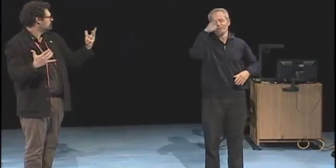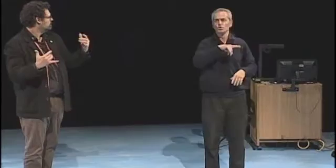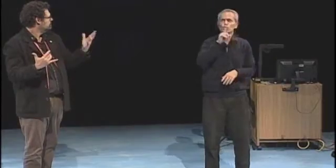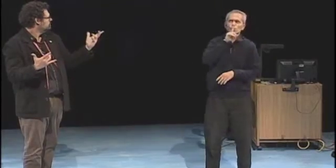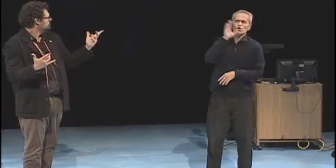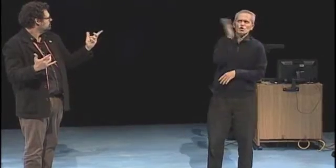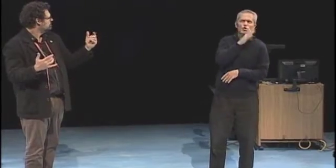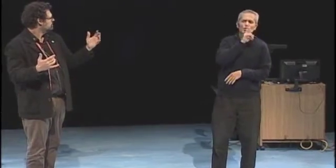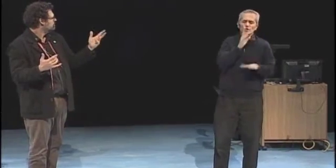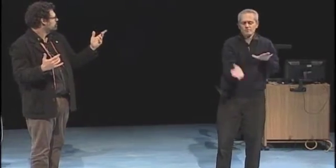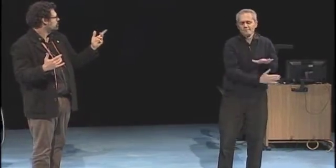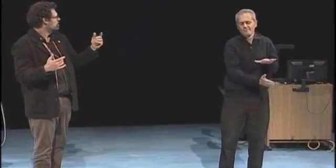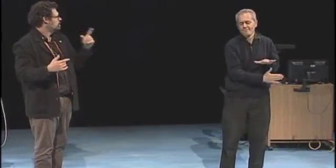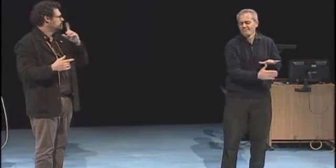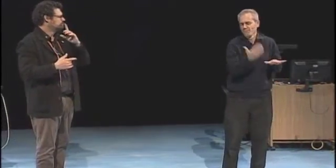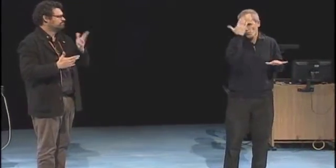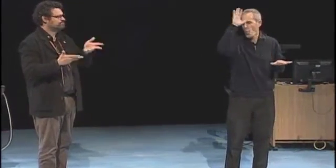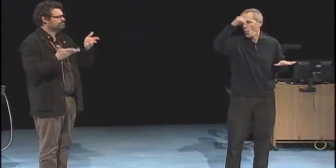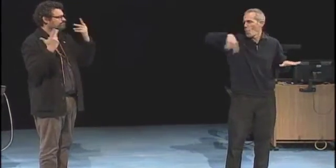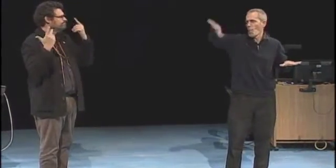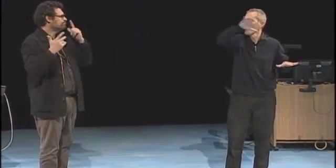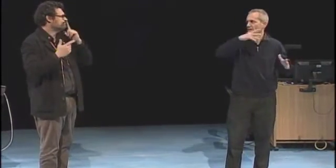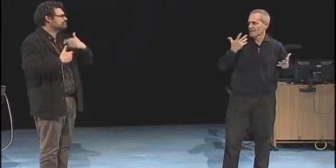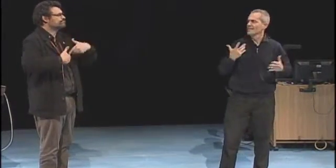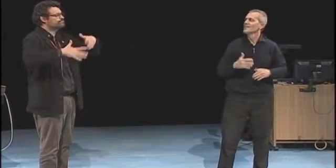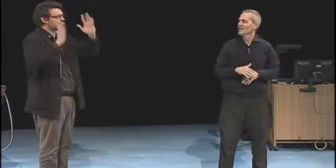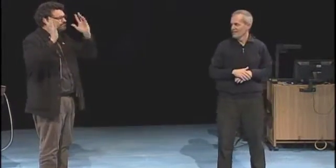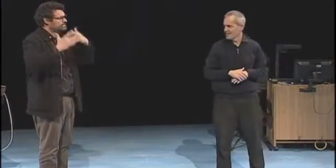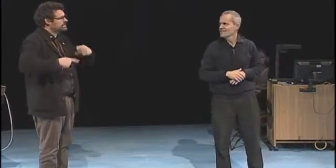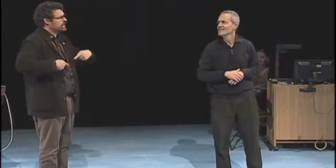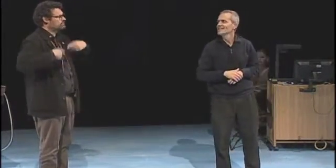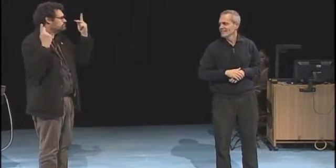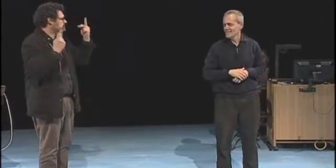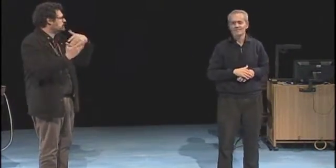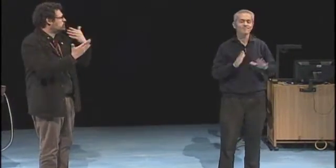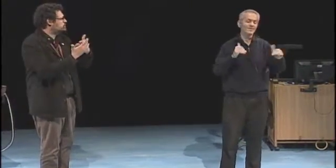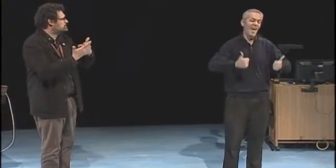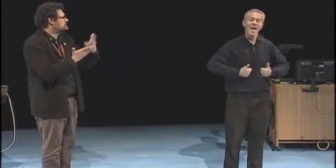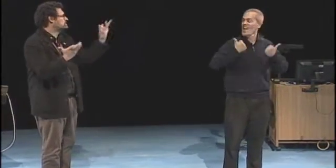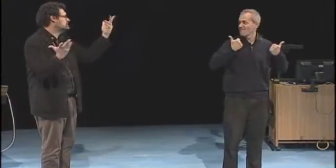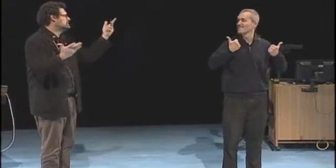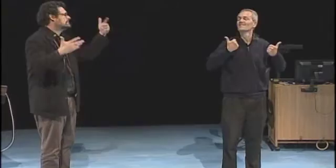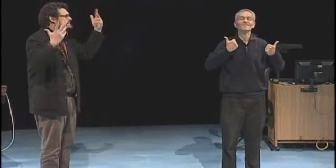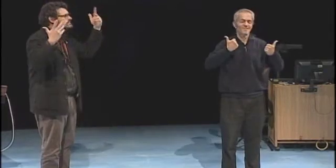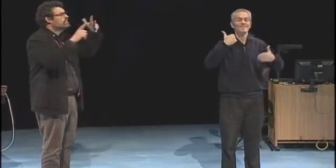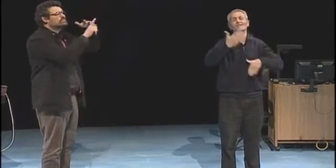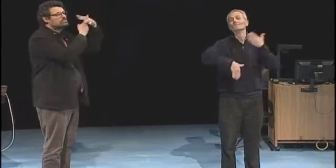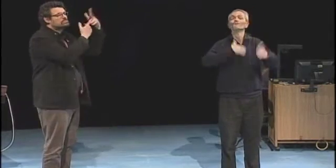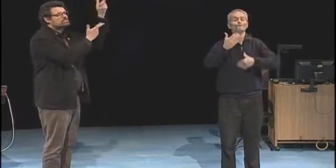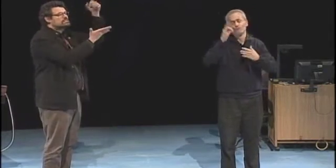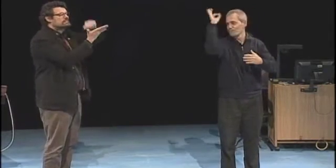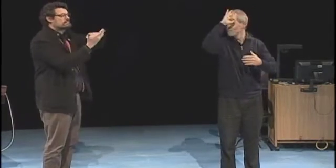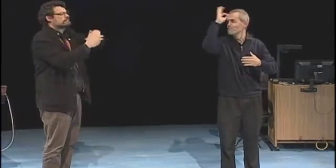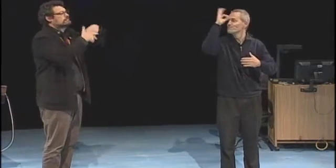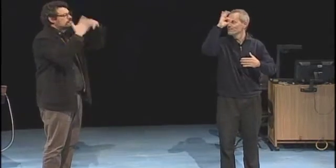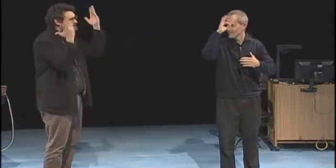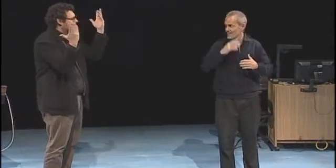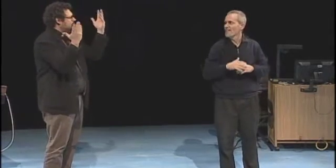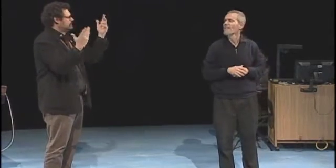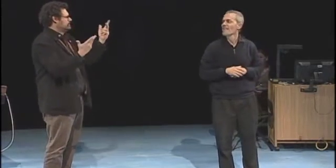the outside you wouldn't know. That's the hush, don't talk about it idea that we're all so familiar with